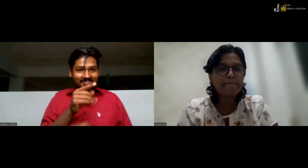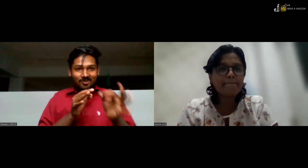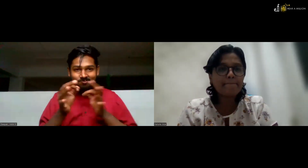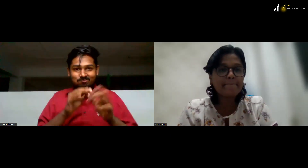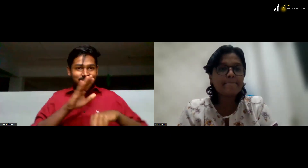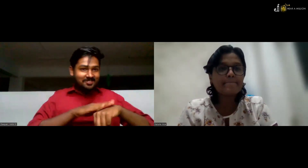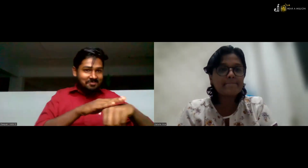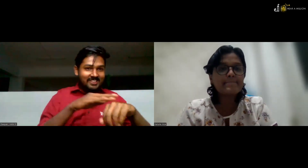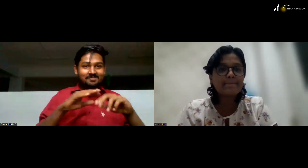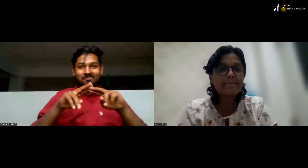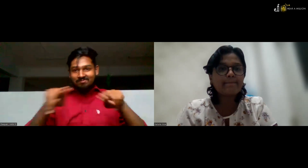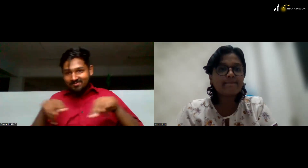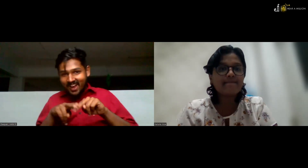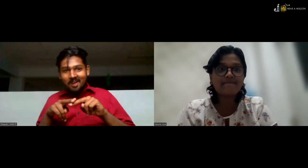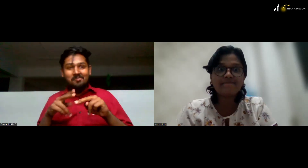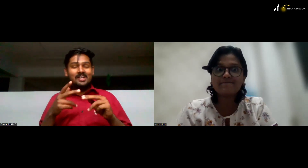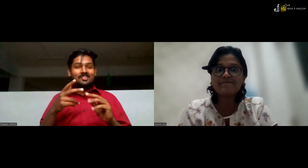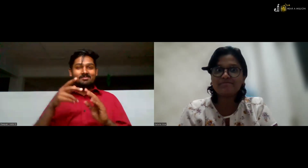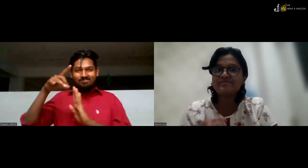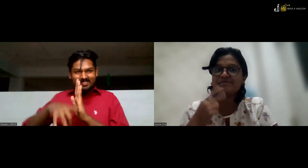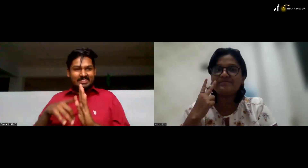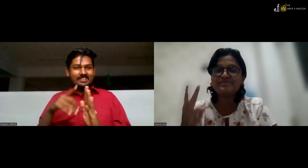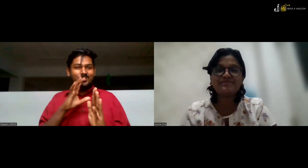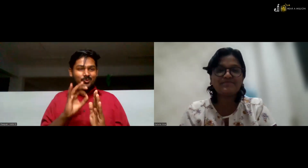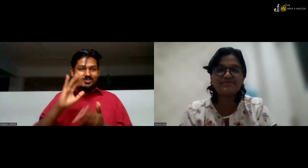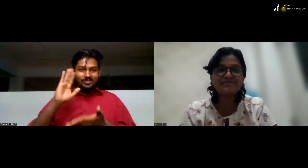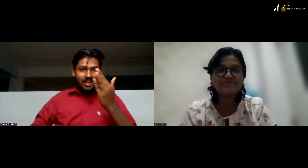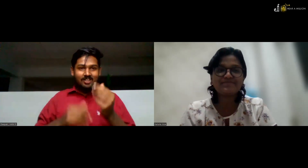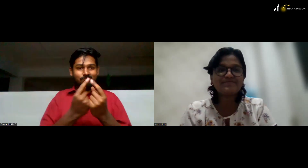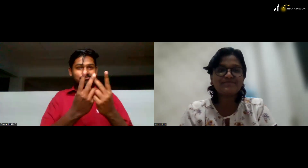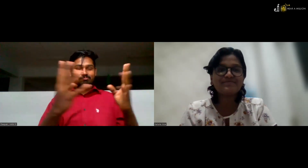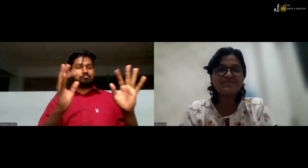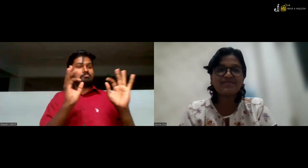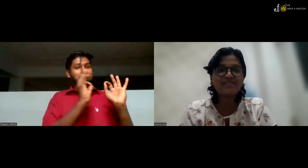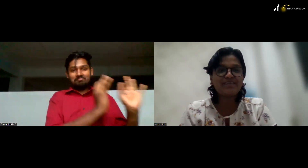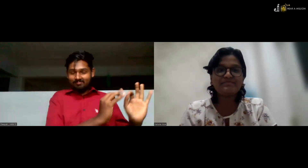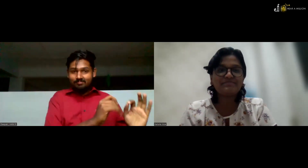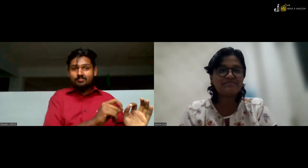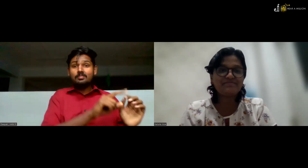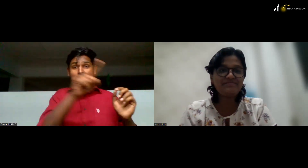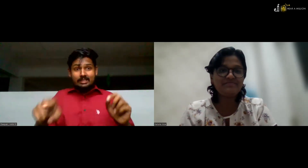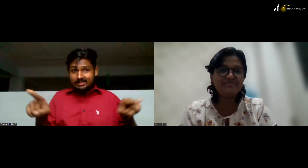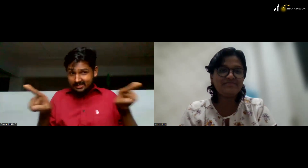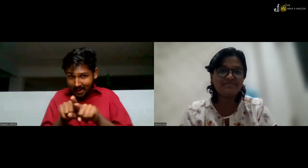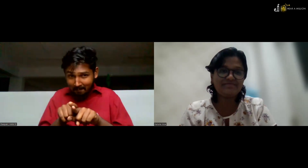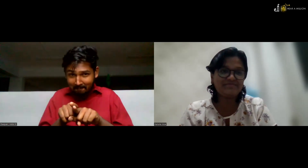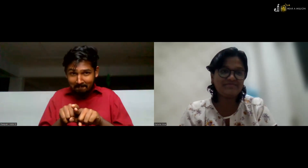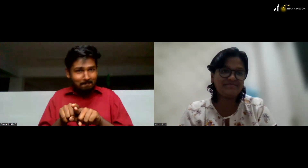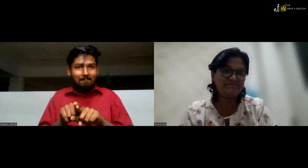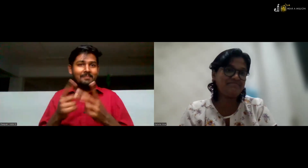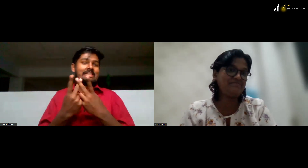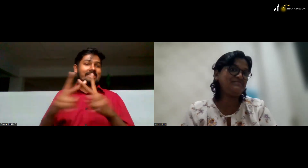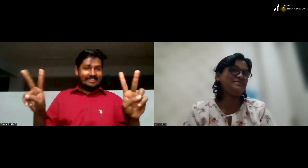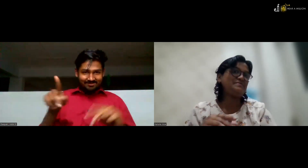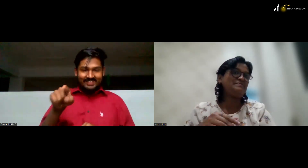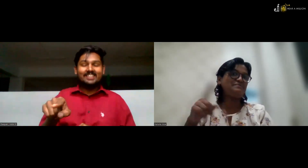Hi, Karuna. As you can see that we just had the another panelist, and he shared the his